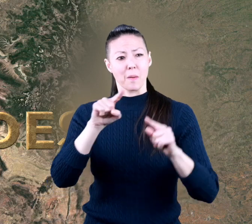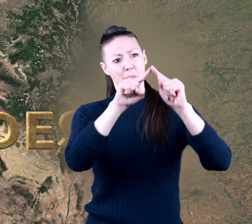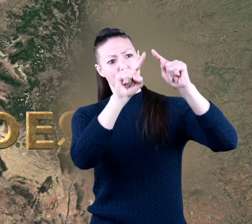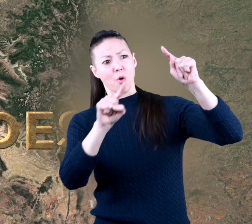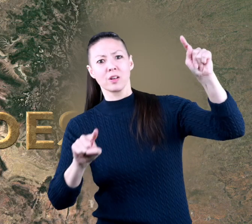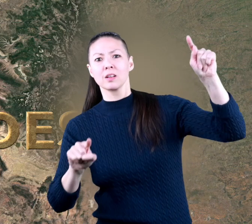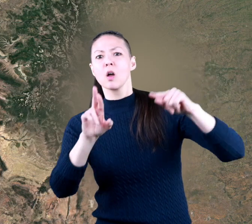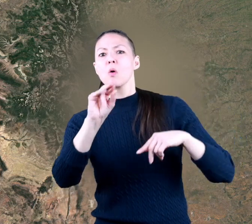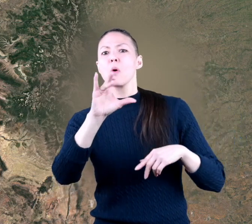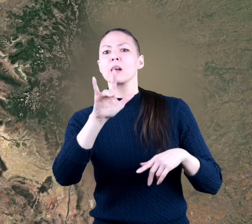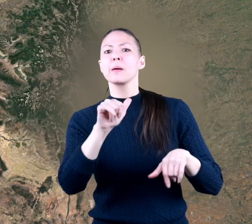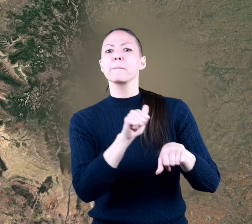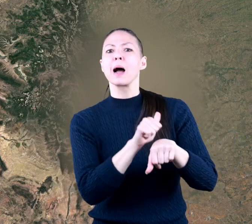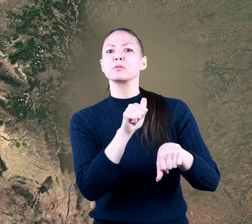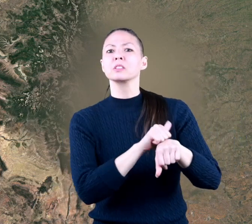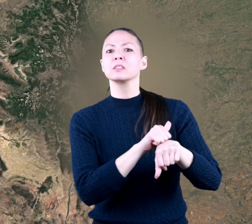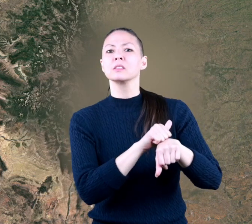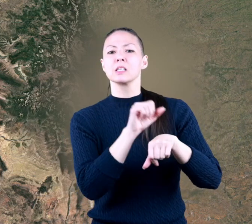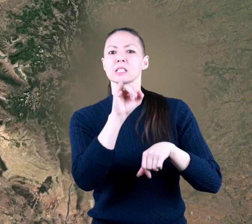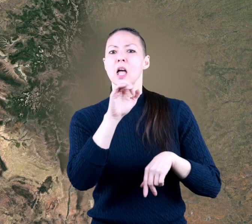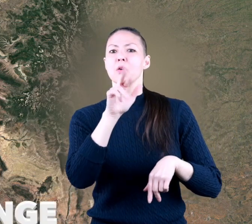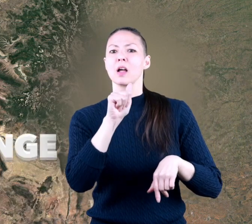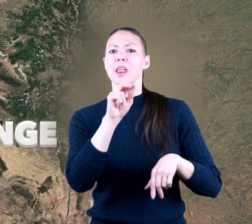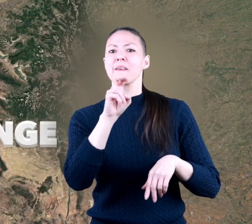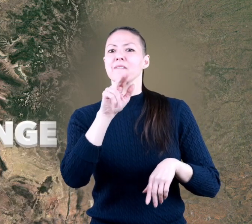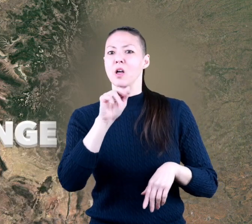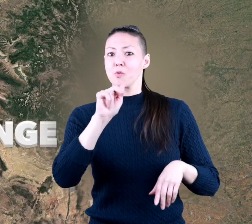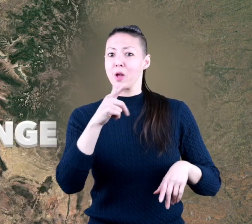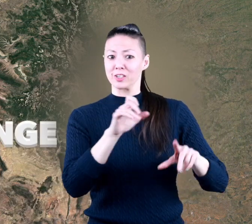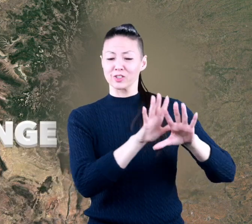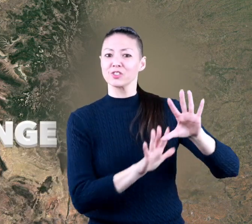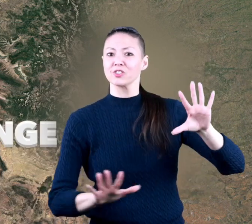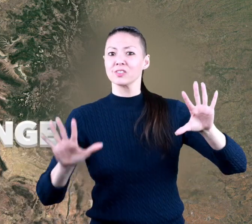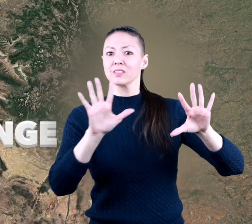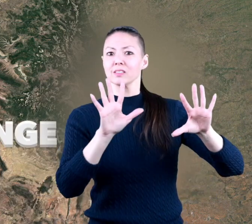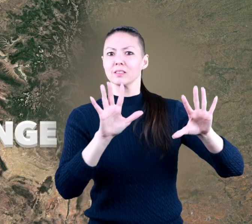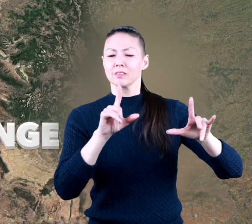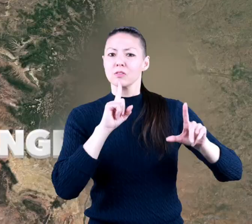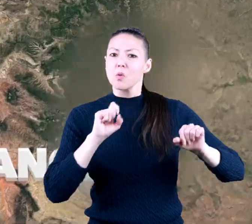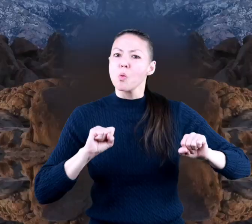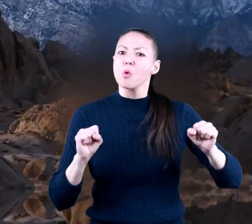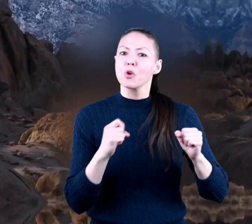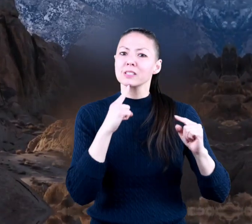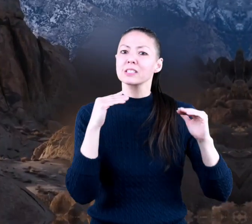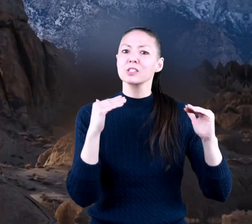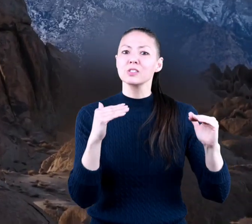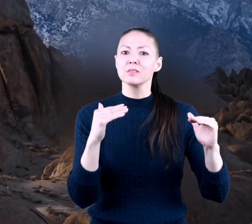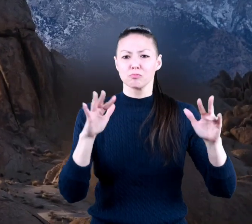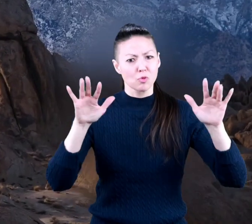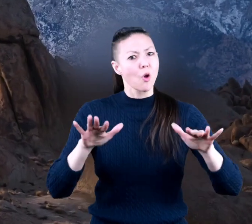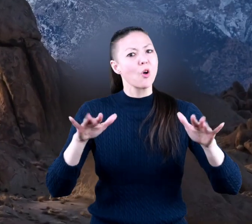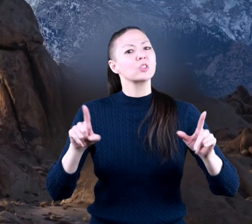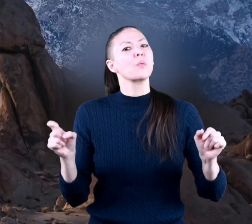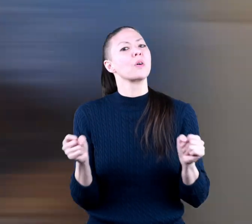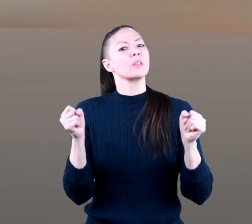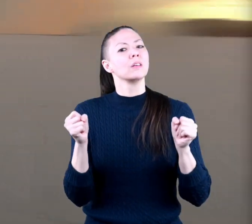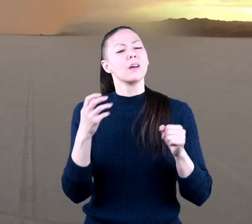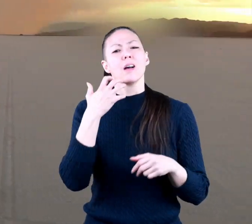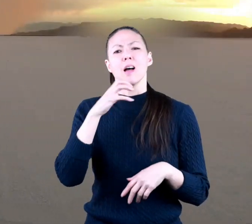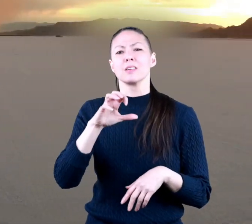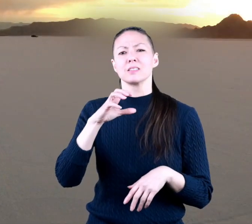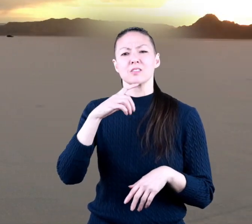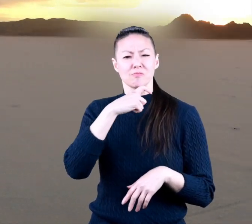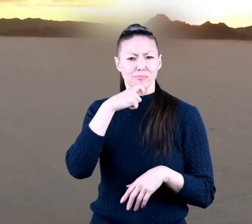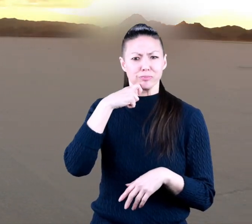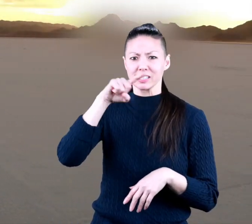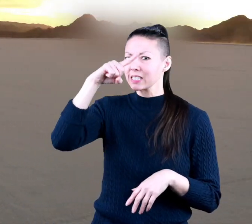and is bordered by the Rocky Mountains and the Sierra Nevada Range. This is a cold desert and has snowy winters and dry,